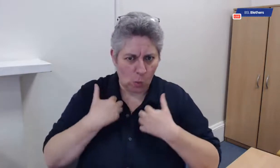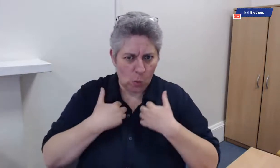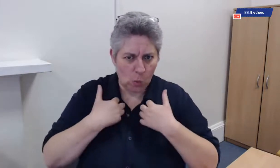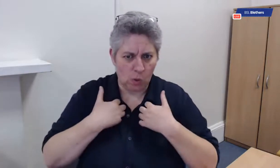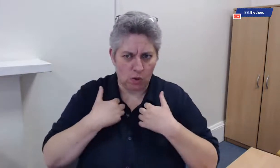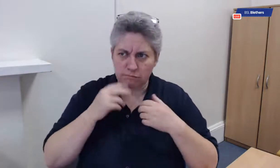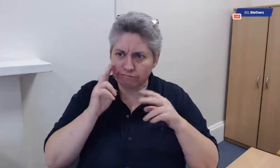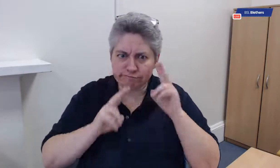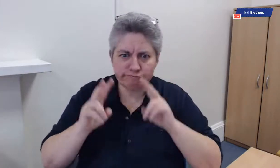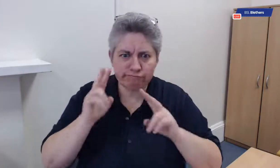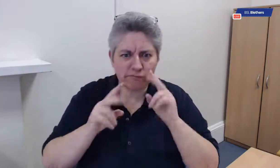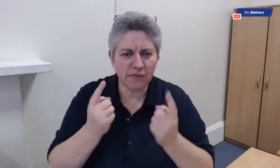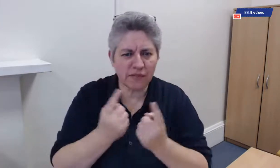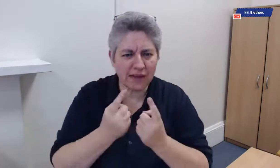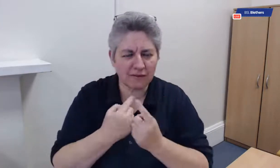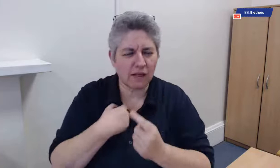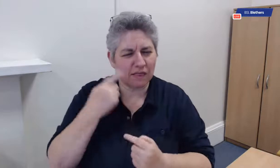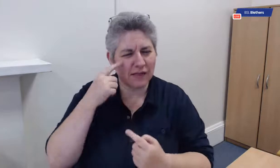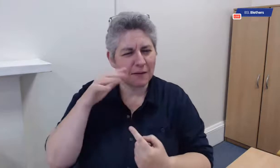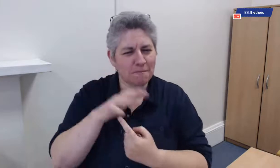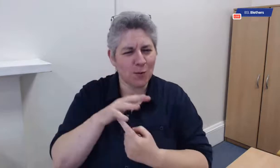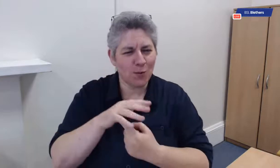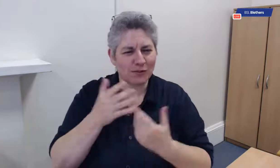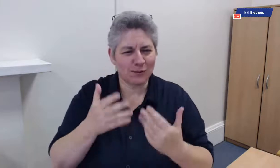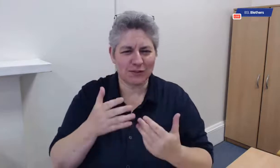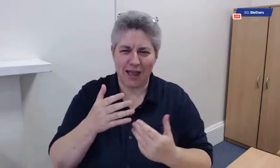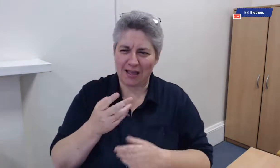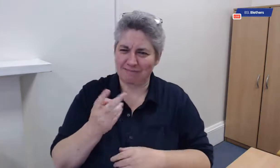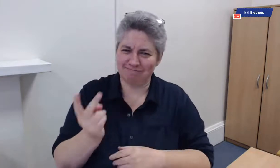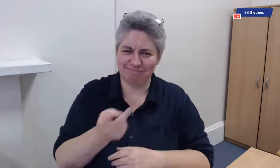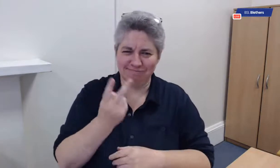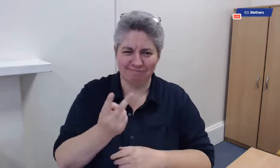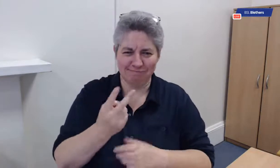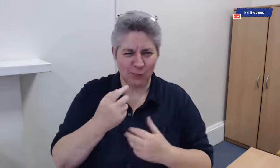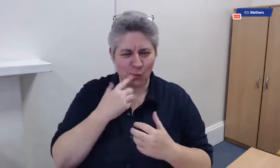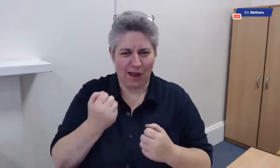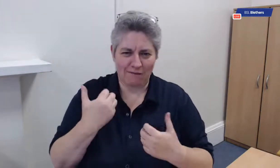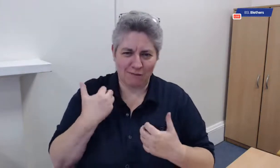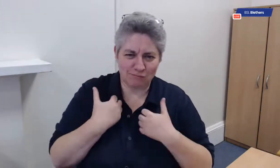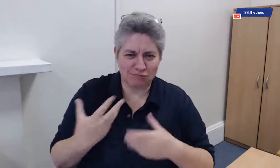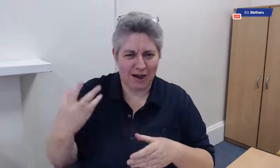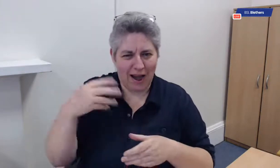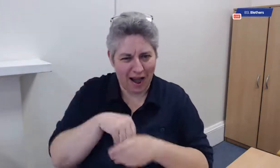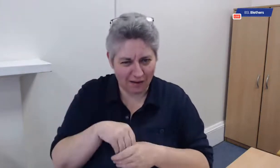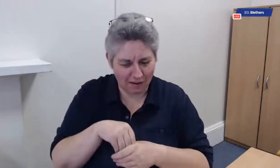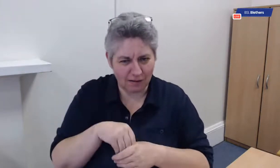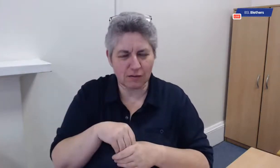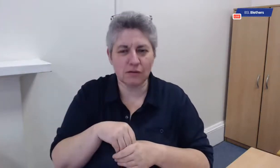ways about their experience with nature. They'll describe what's important to them.